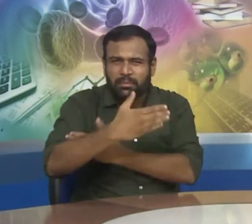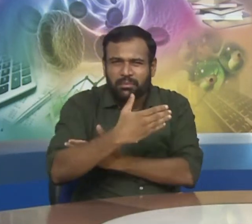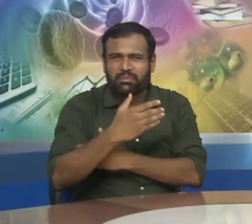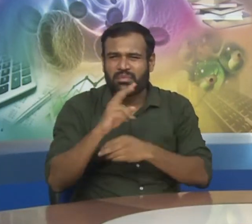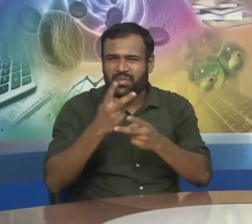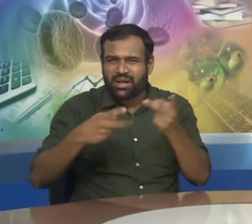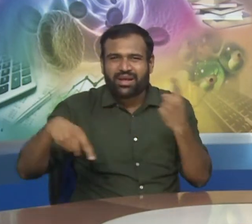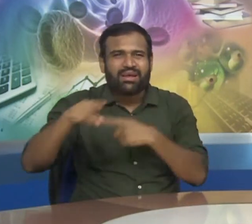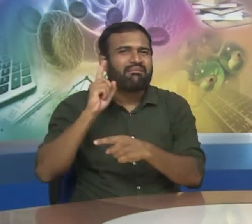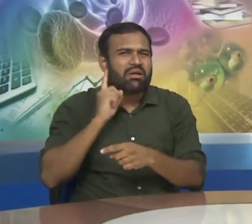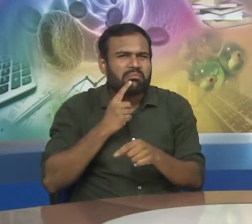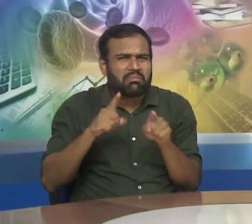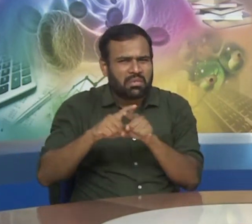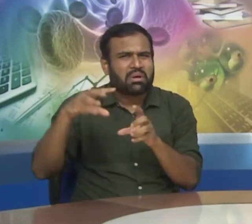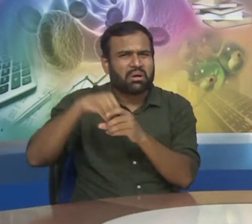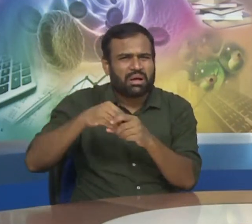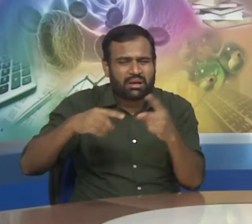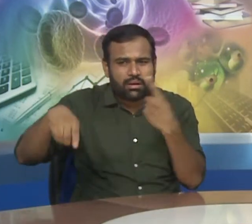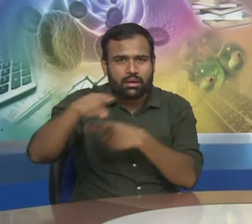in the form of reservations or